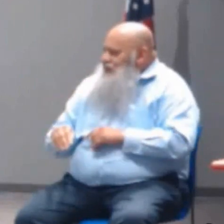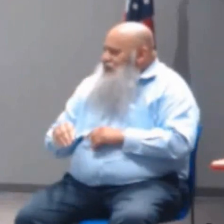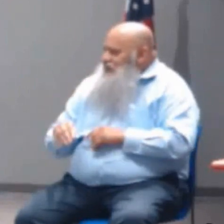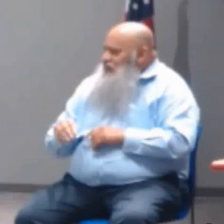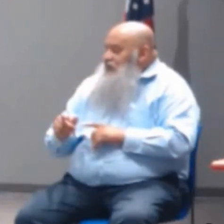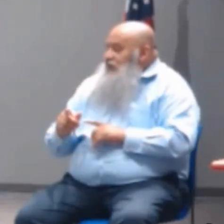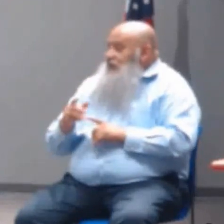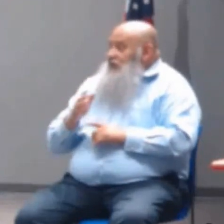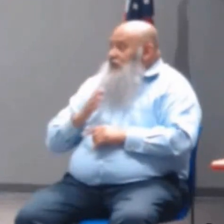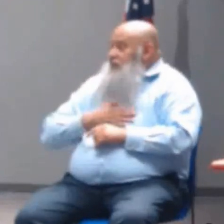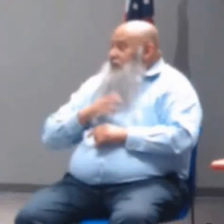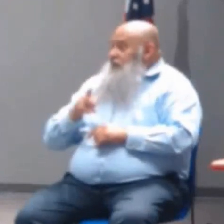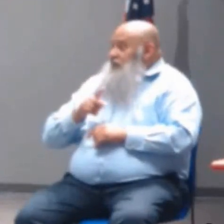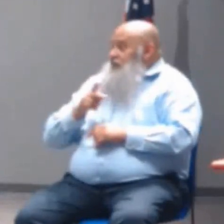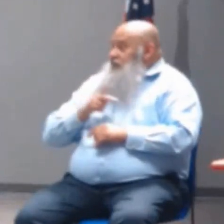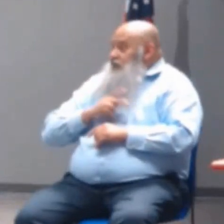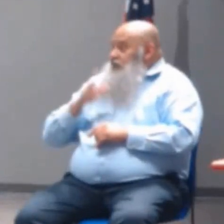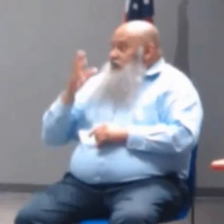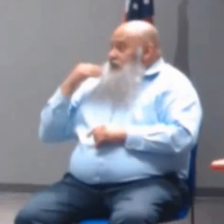And from my personal experience,